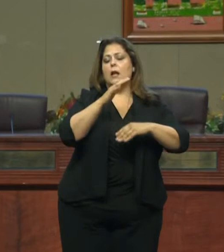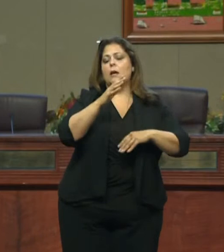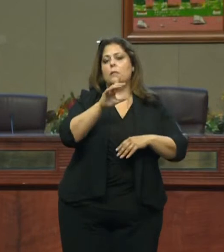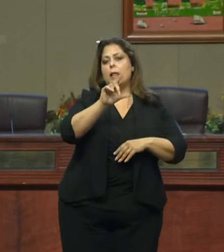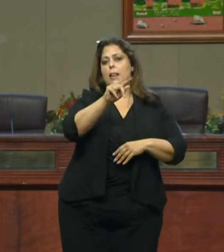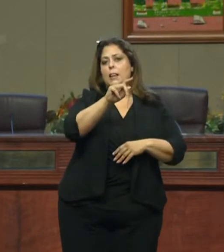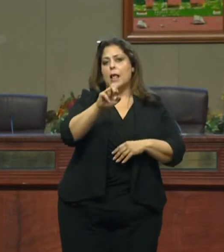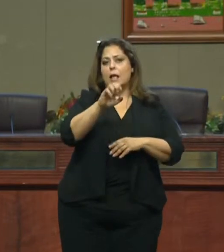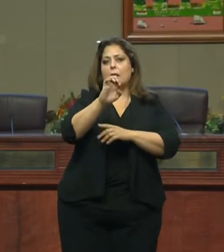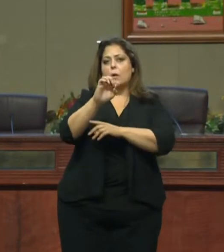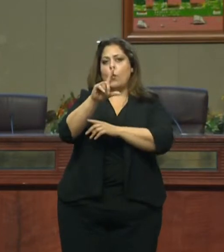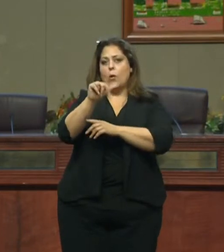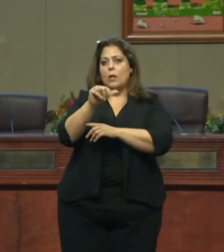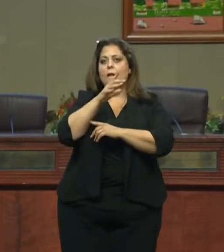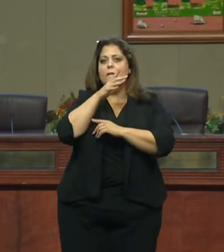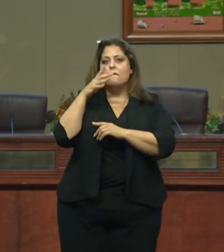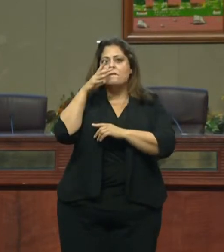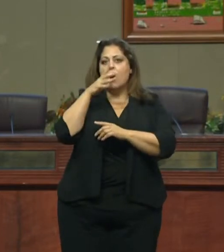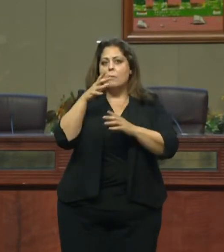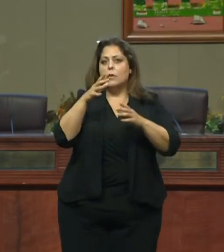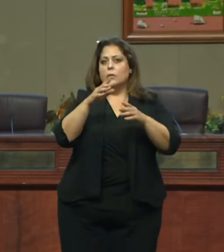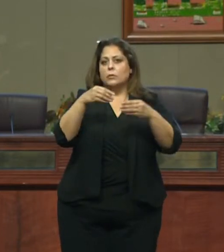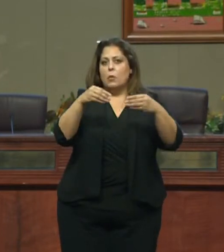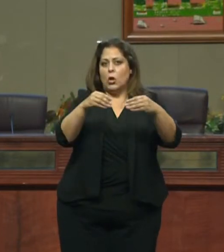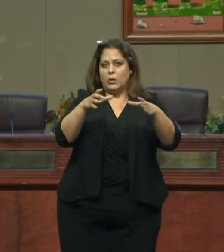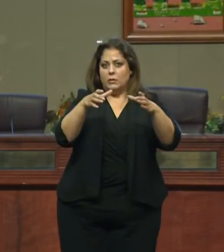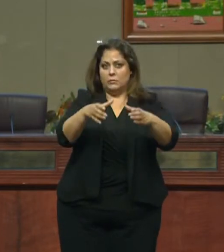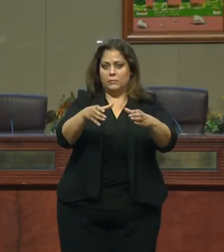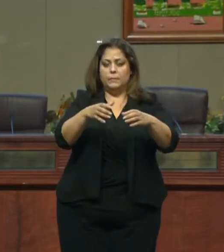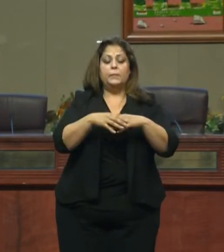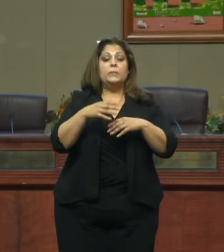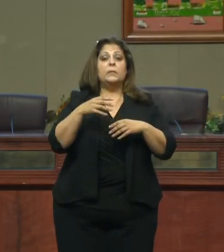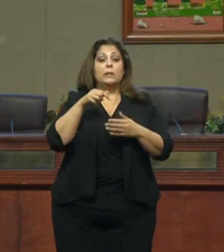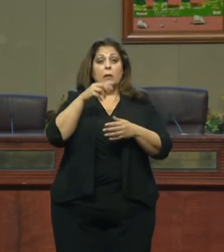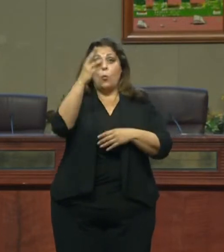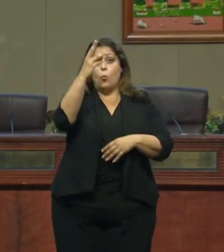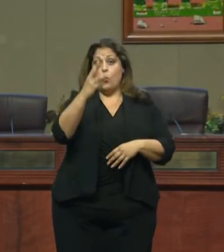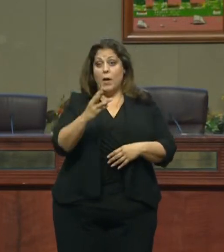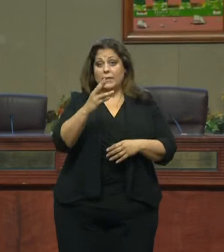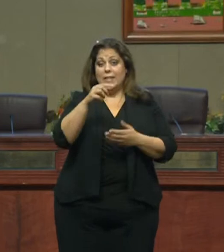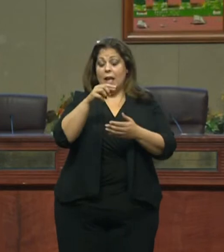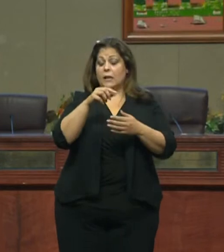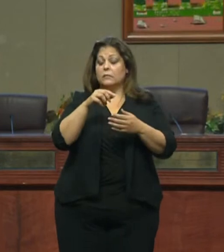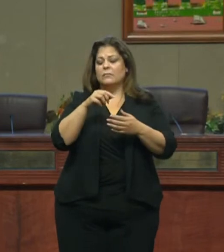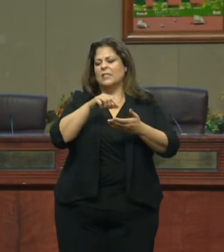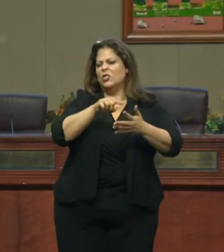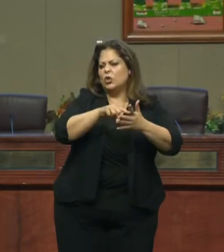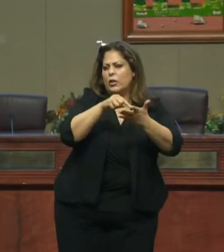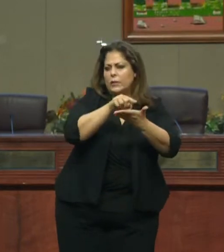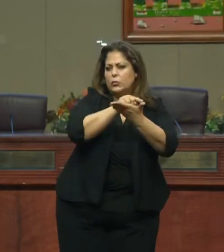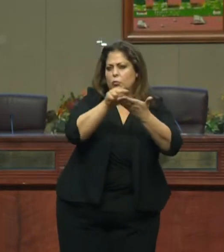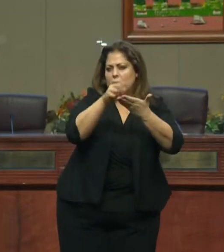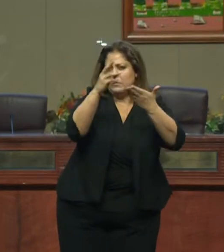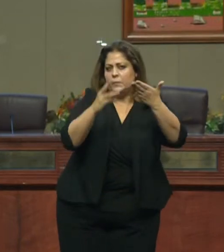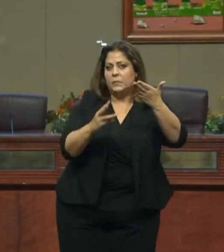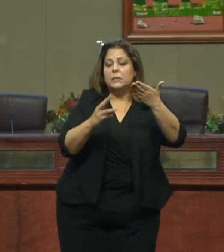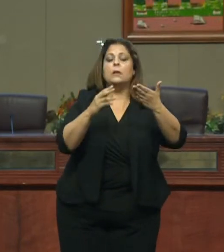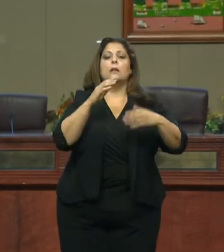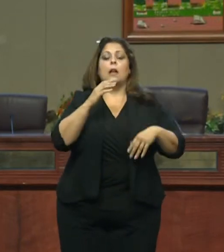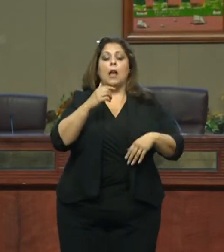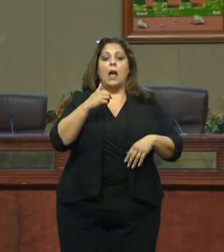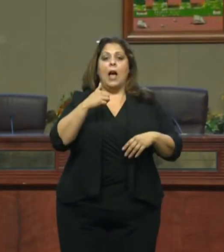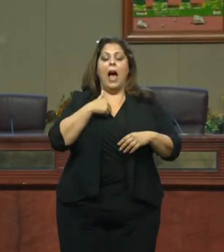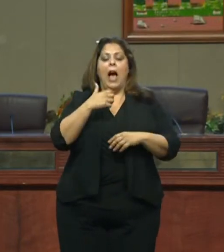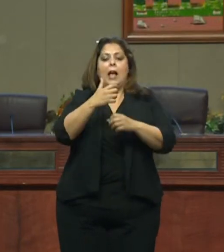Market. Every Wednesday, beginning this week, the I Got My Shot mobile trailer will be at Lake